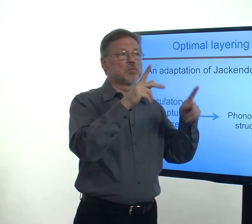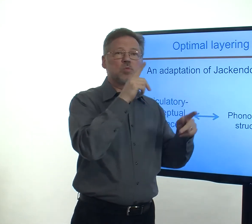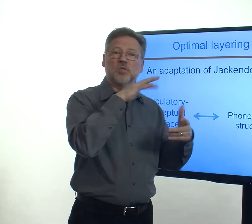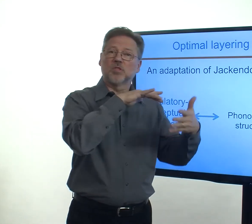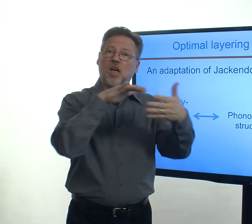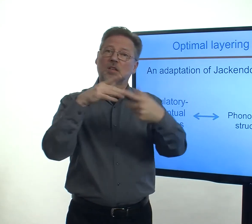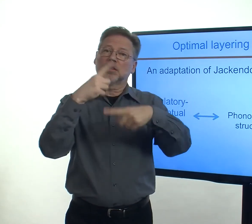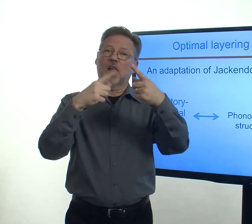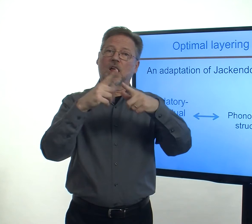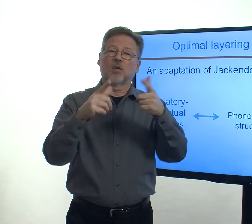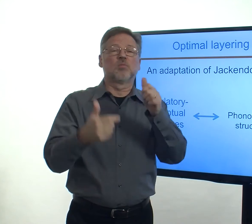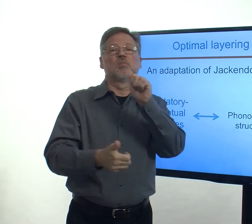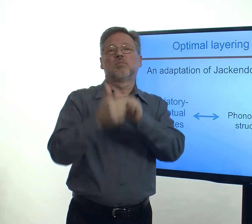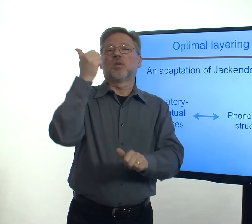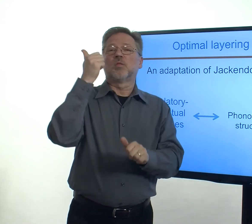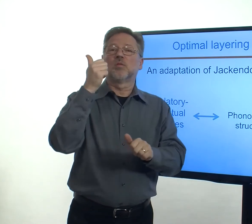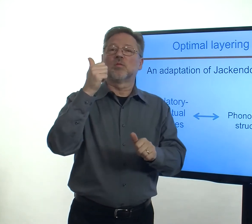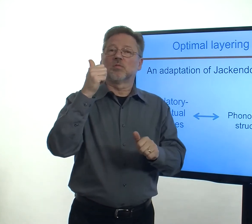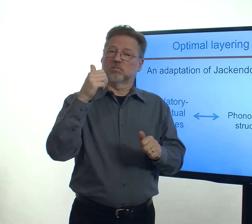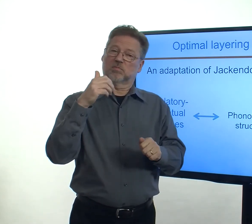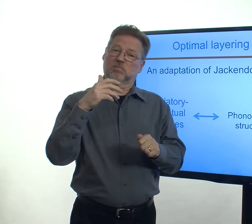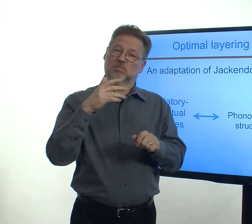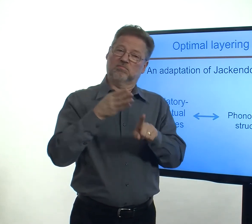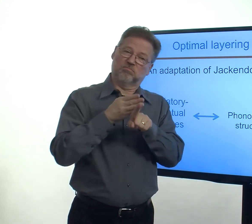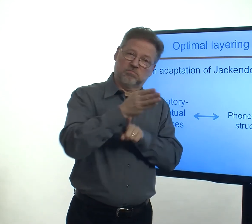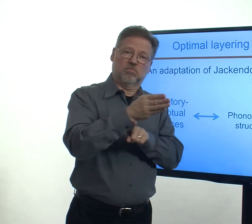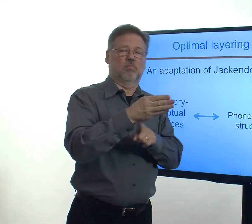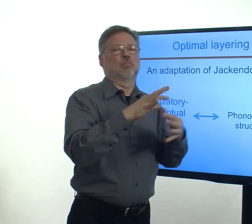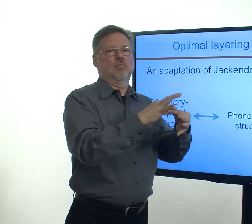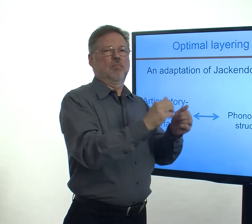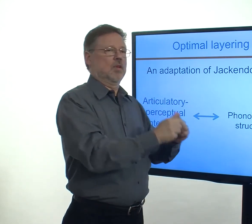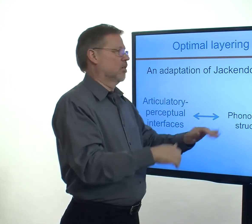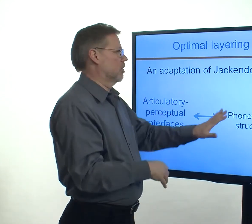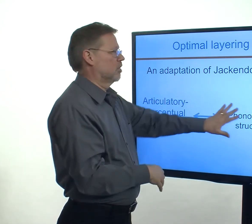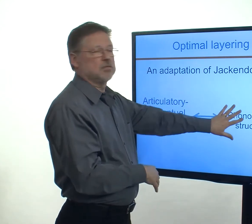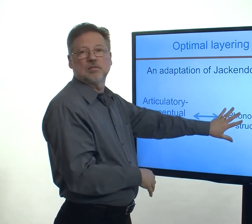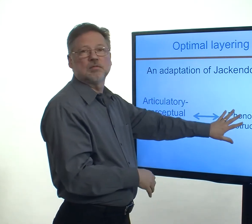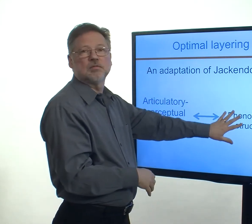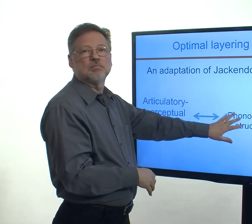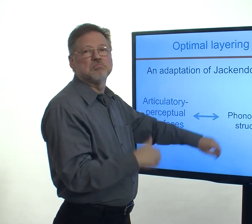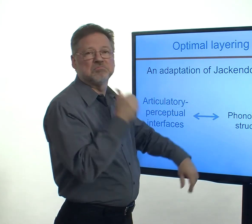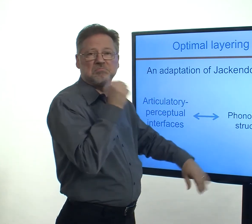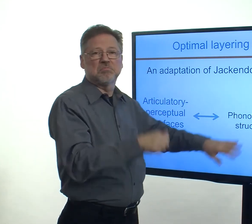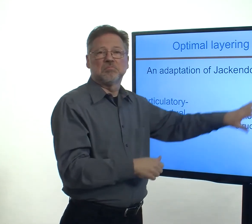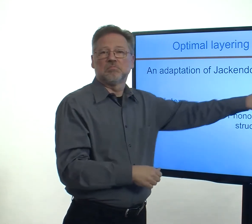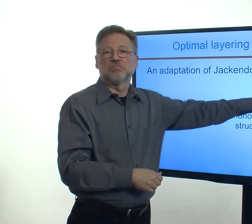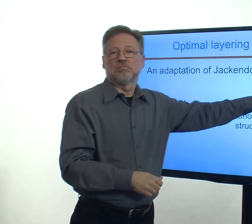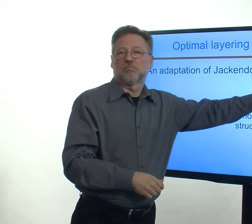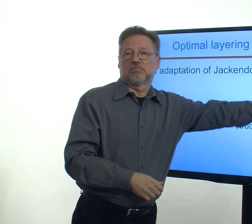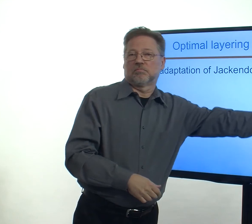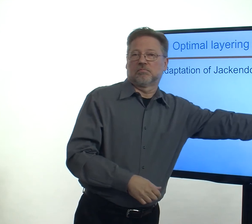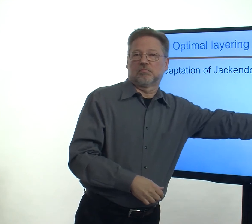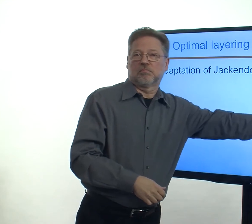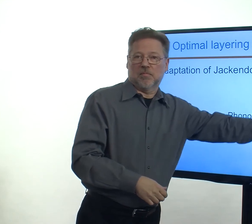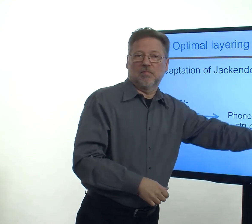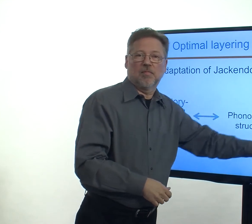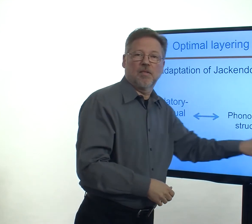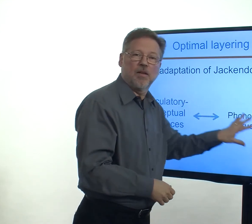in fact, most people who study signed languages work on phonological structures. Not as many work on syntactic or conceptual